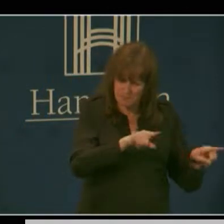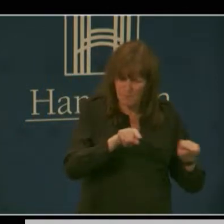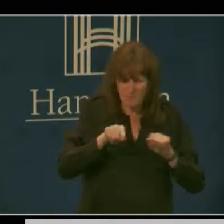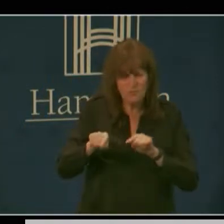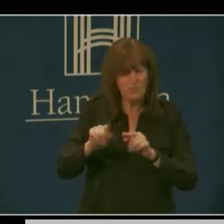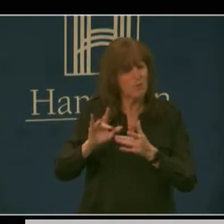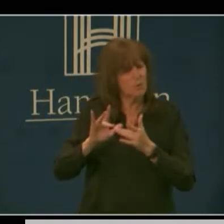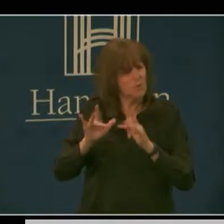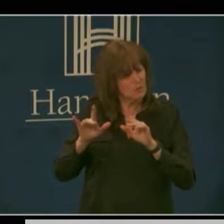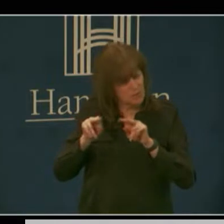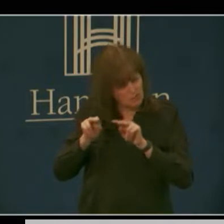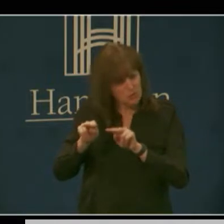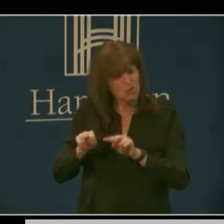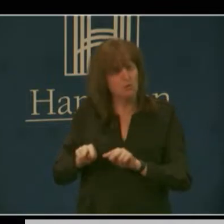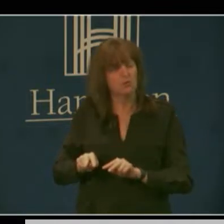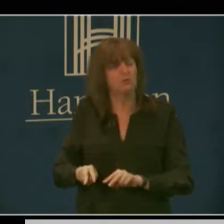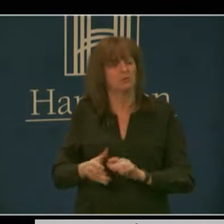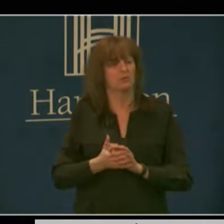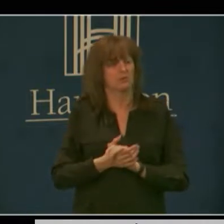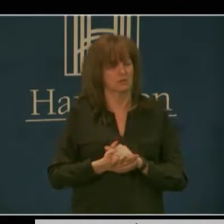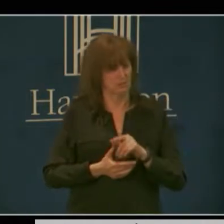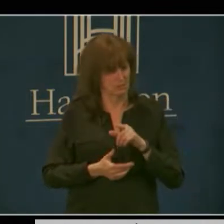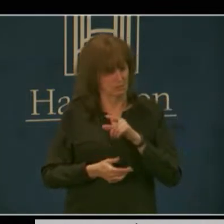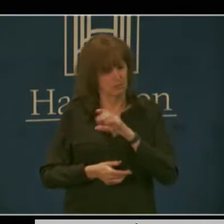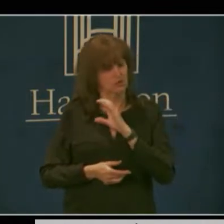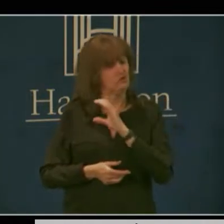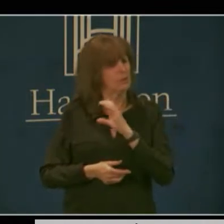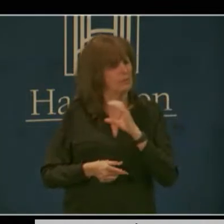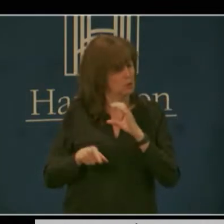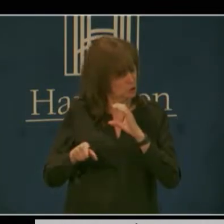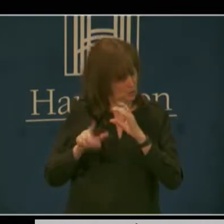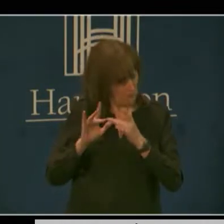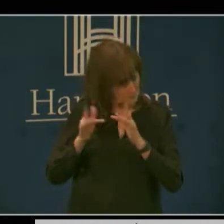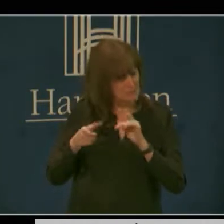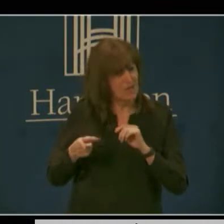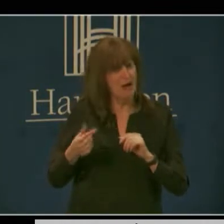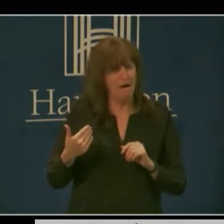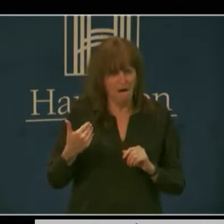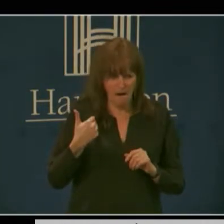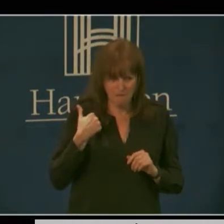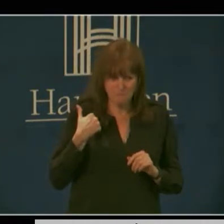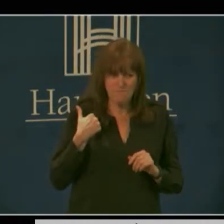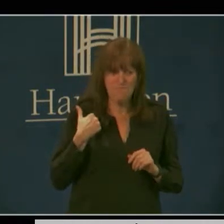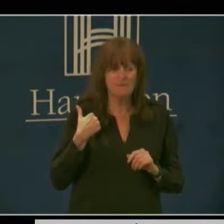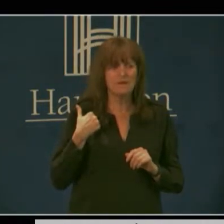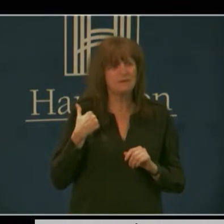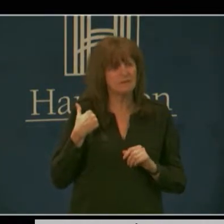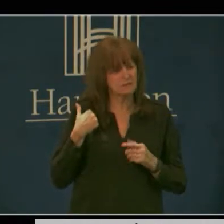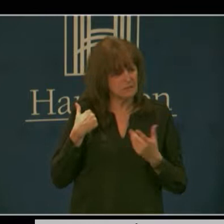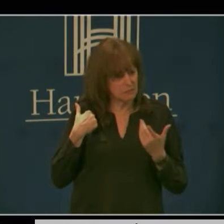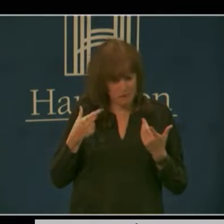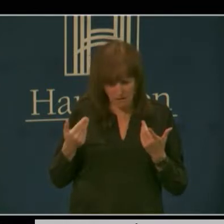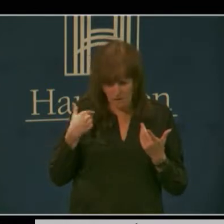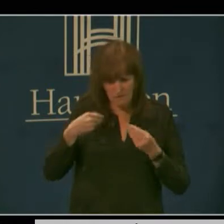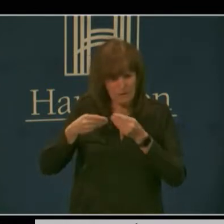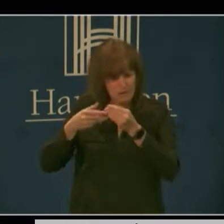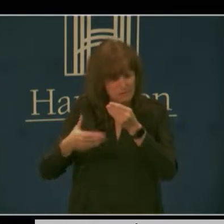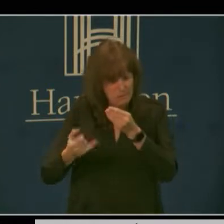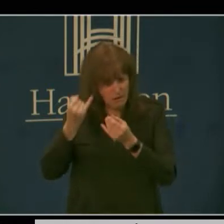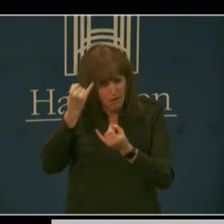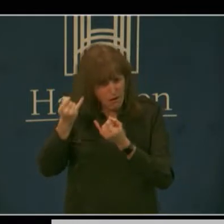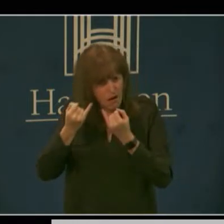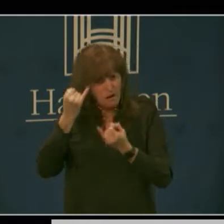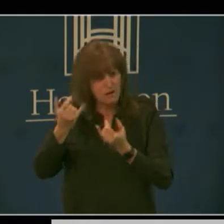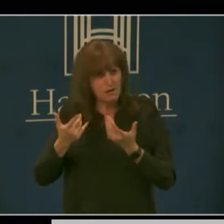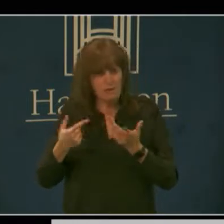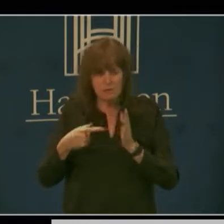and businesses at large to provide ideas about what can be done. Some of the things that they've encouraged is, you know, for restaurants, if they